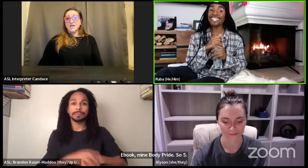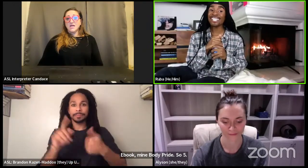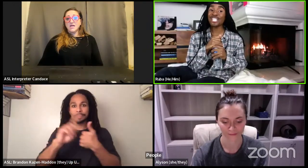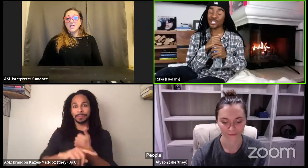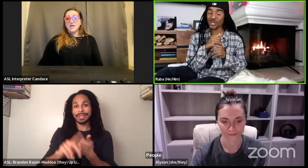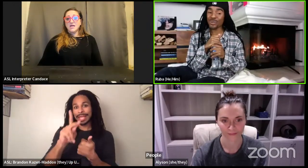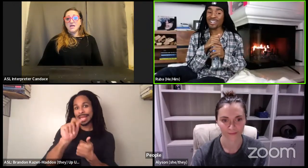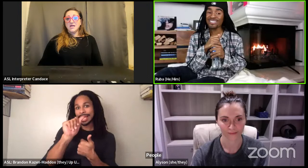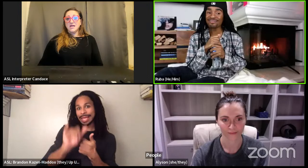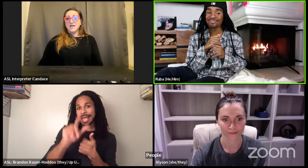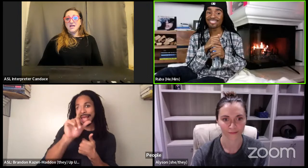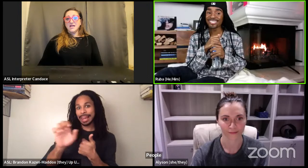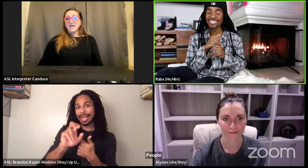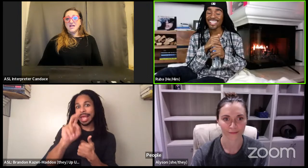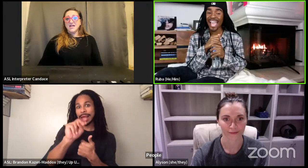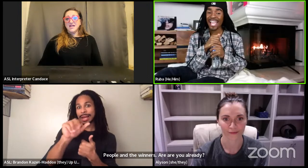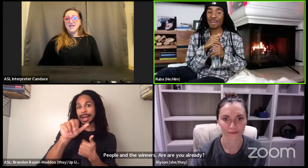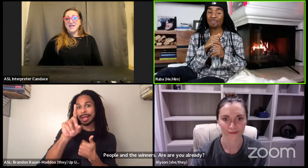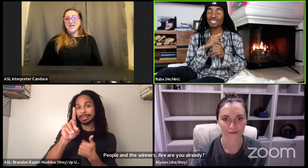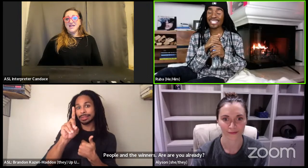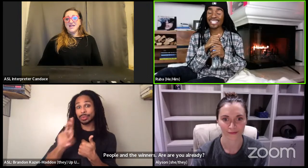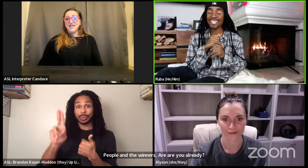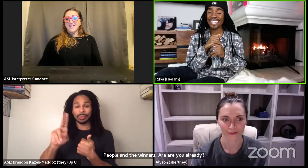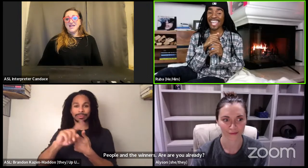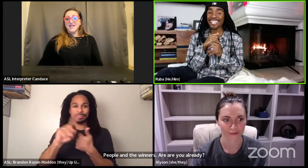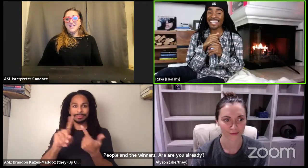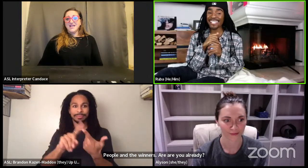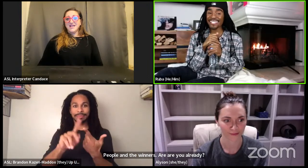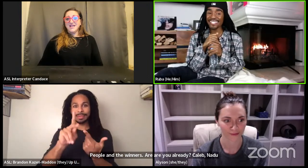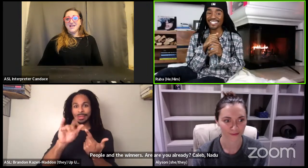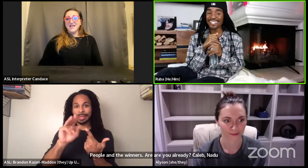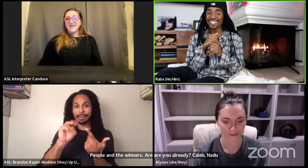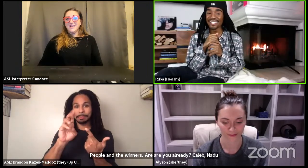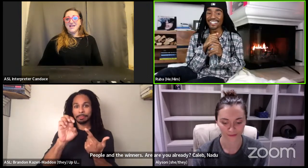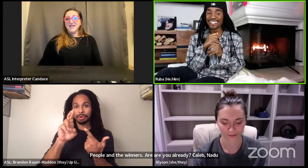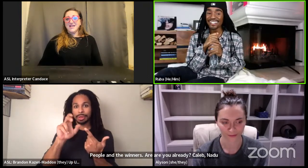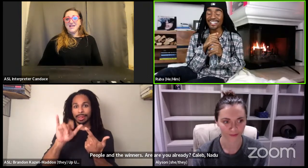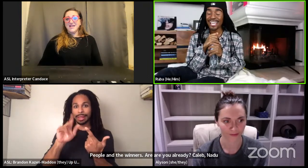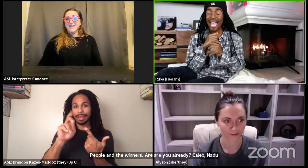Kaylee Nadeau, Kimberly Kennedy,